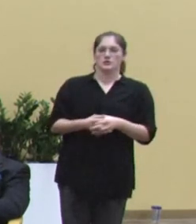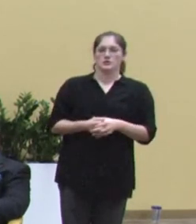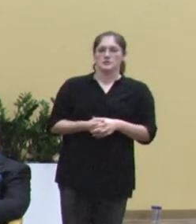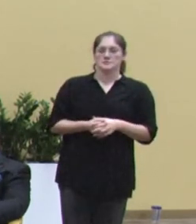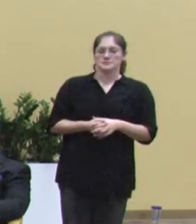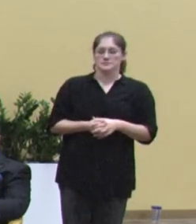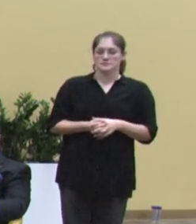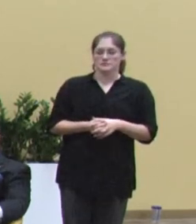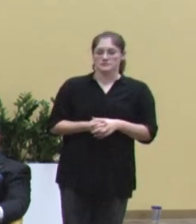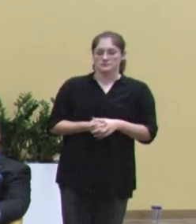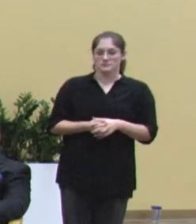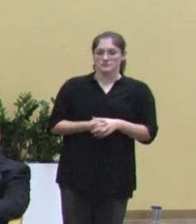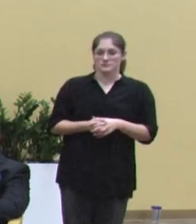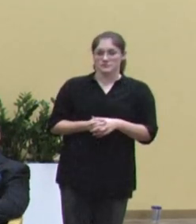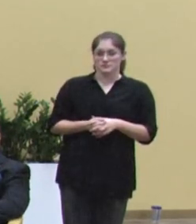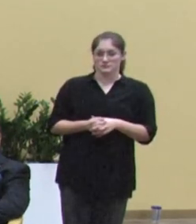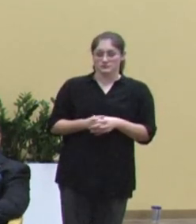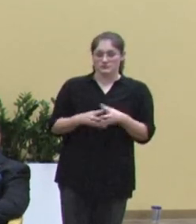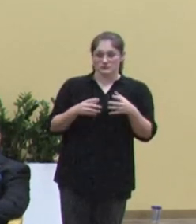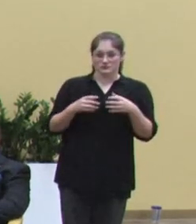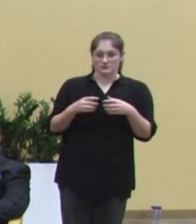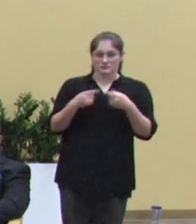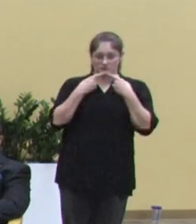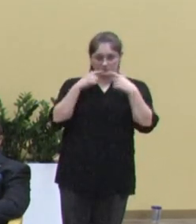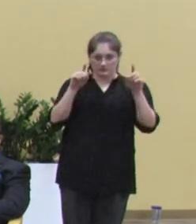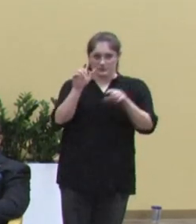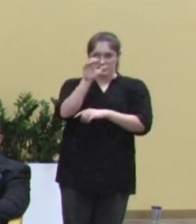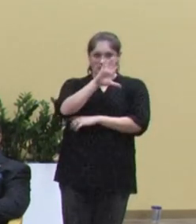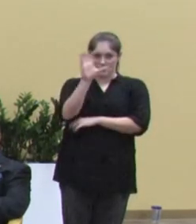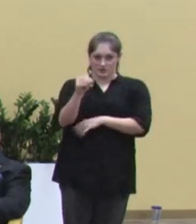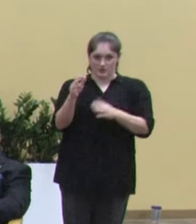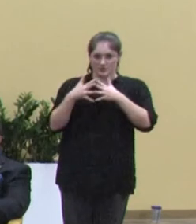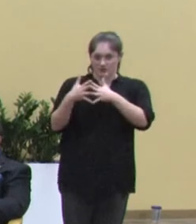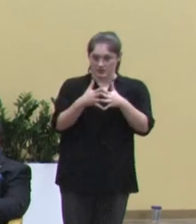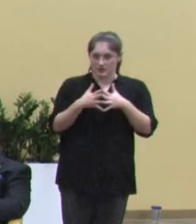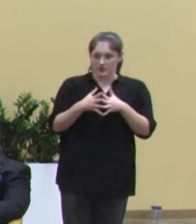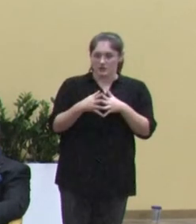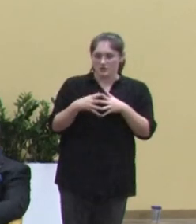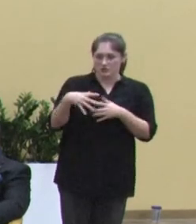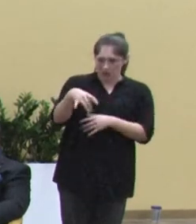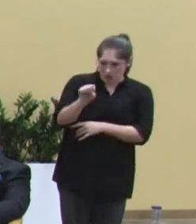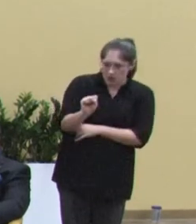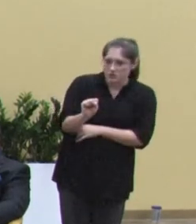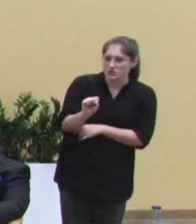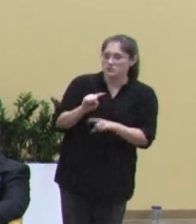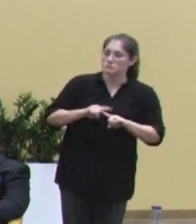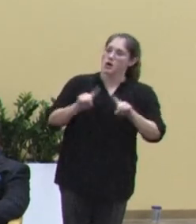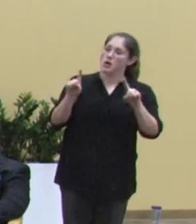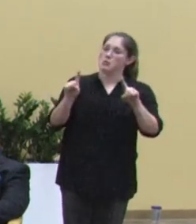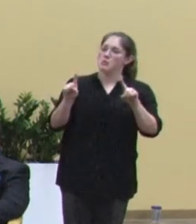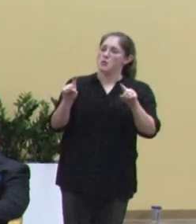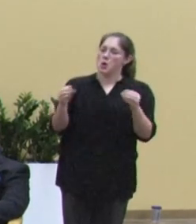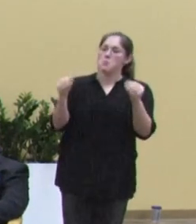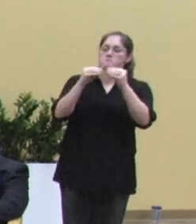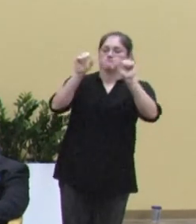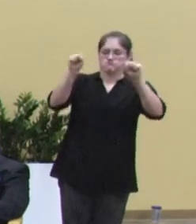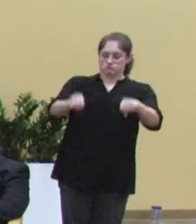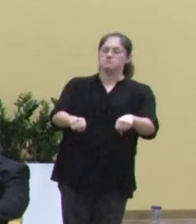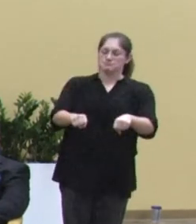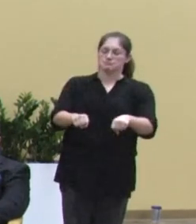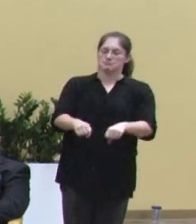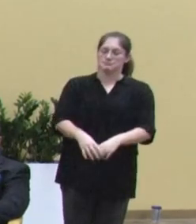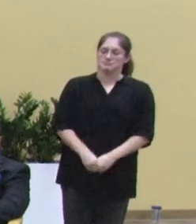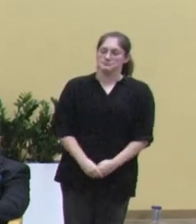you know, speaking as an African American, I think that we feel. Yes, but he could do more. He could have done